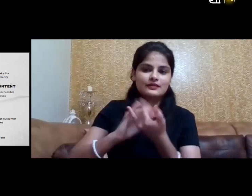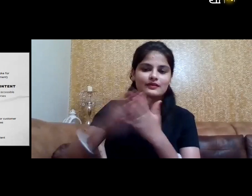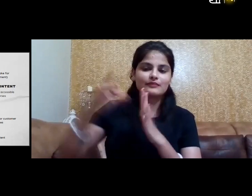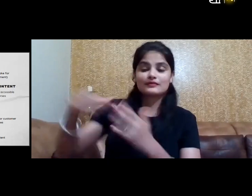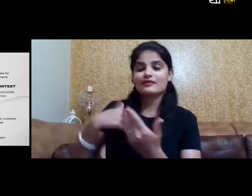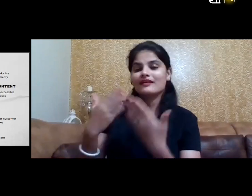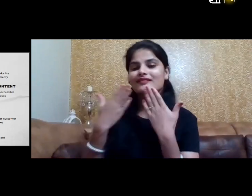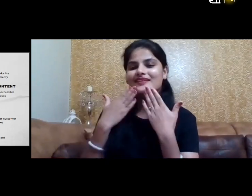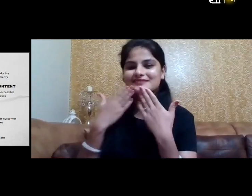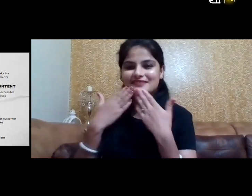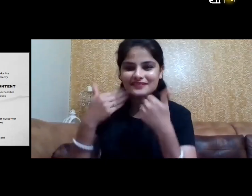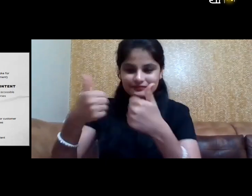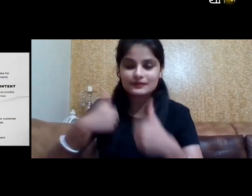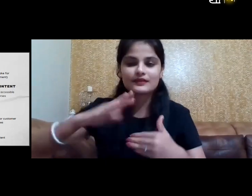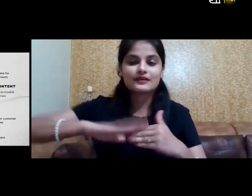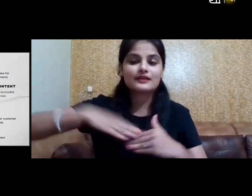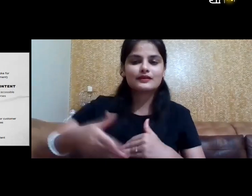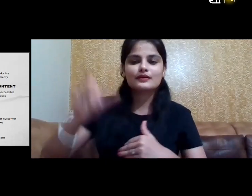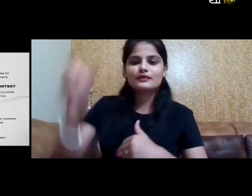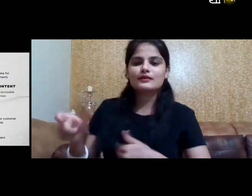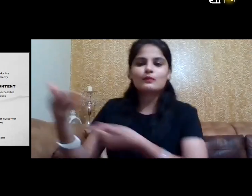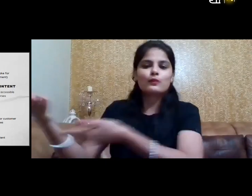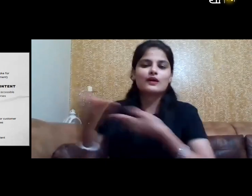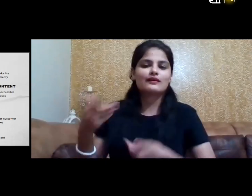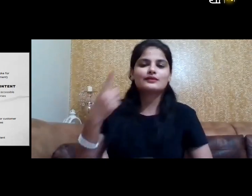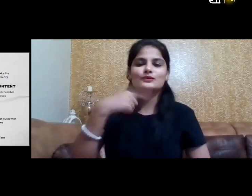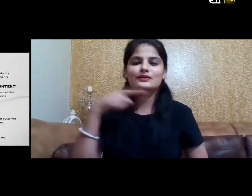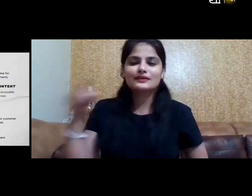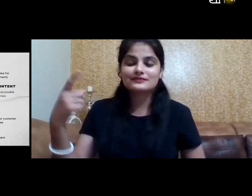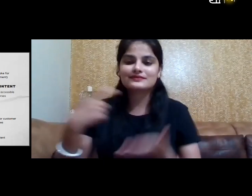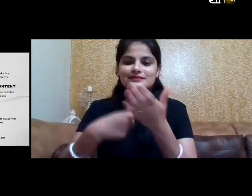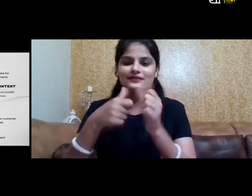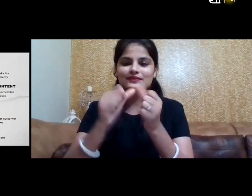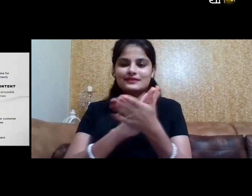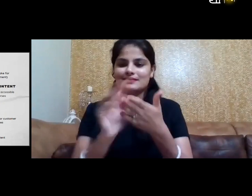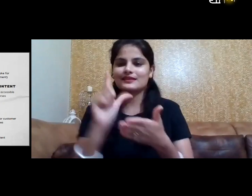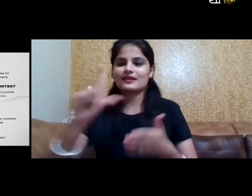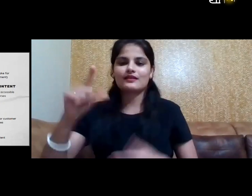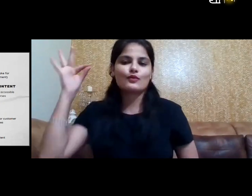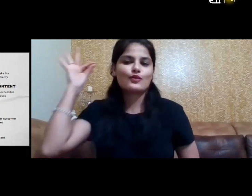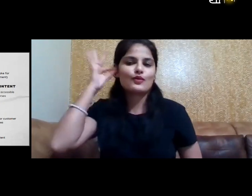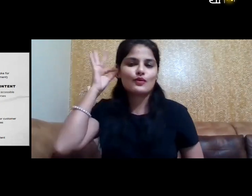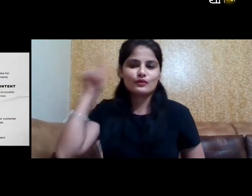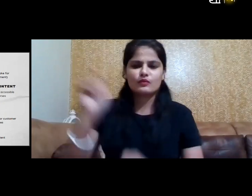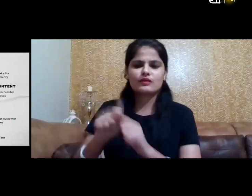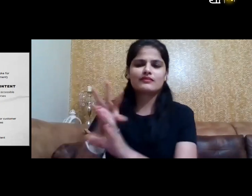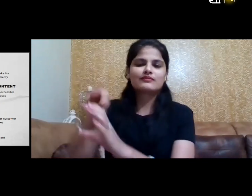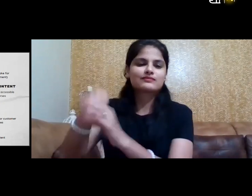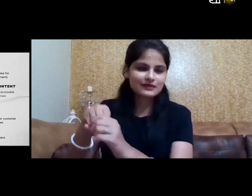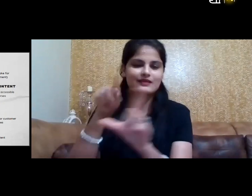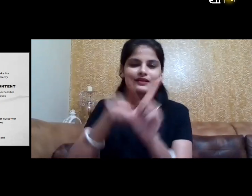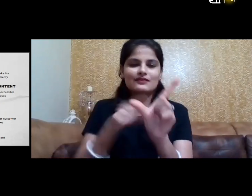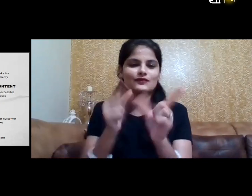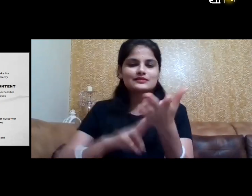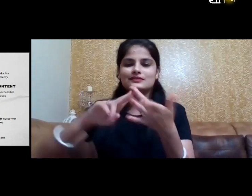Great. Thank you, Mr. Akil. Thank you for telling us about ISH News. Now, we would like to welcome Mr. Rahul